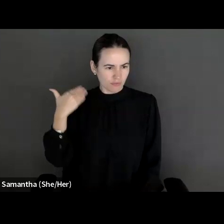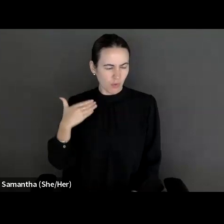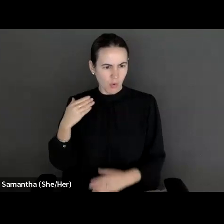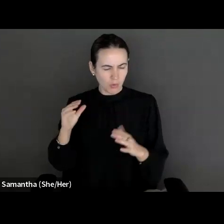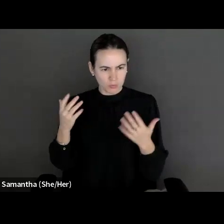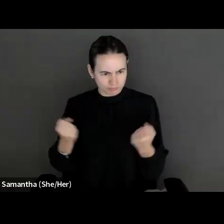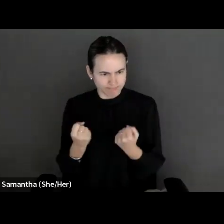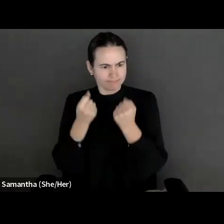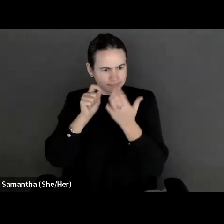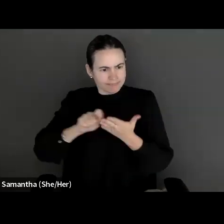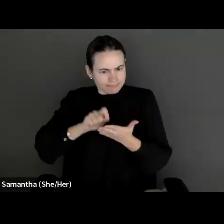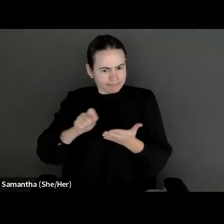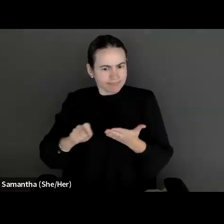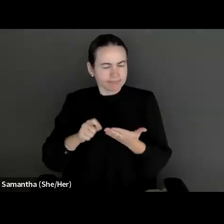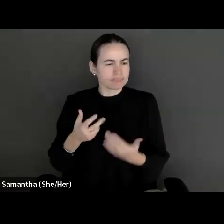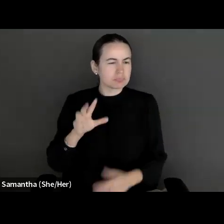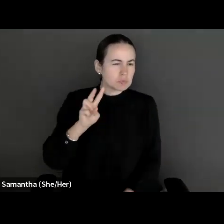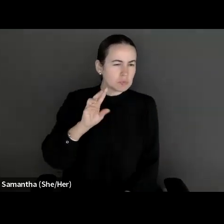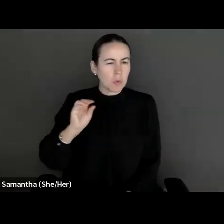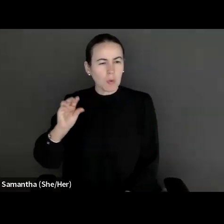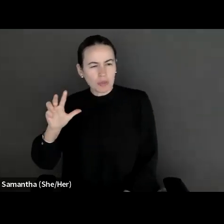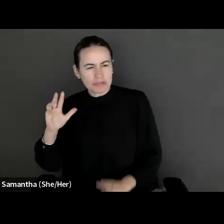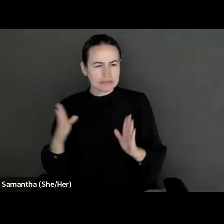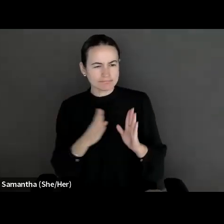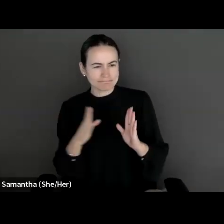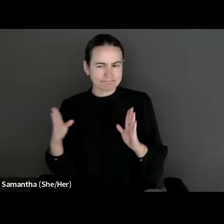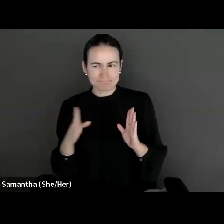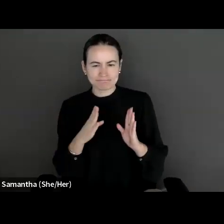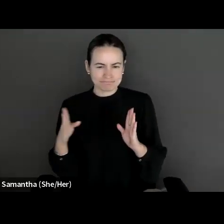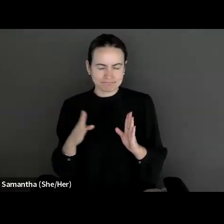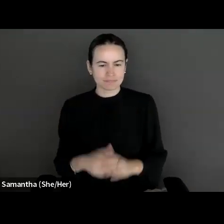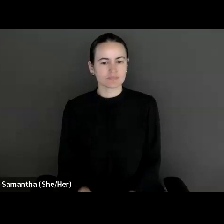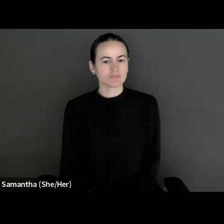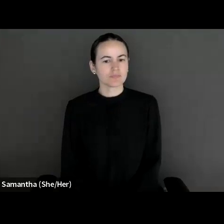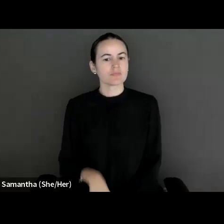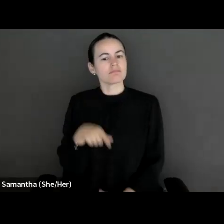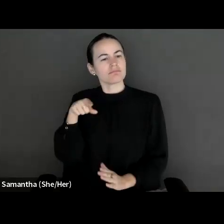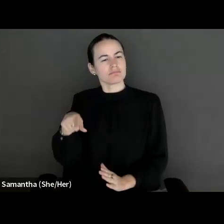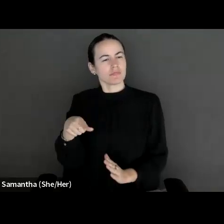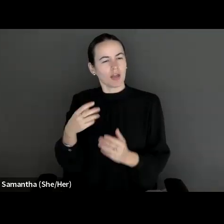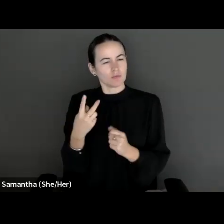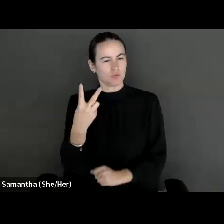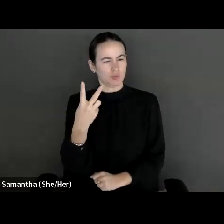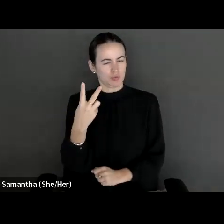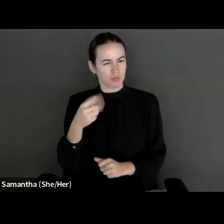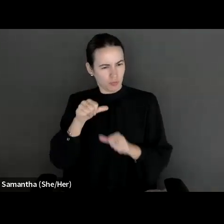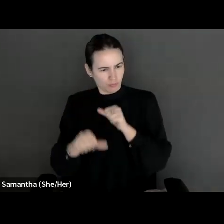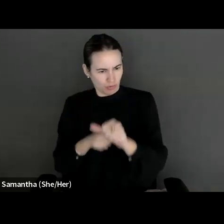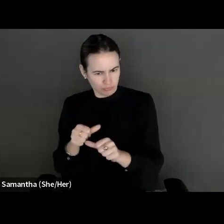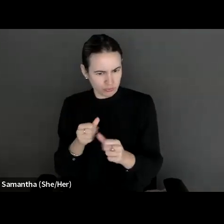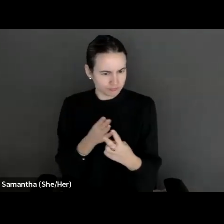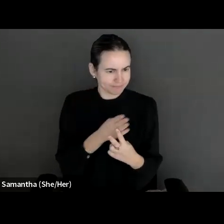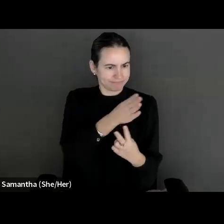this in the early 2000s. And he distinguished between two major approaches to scale